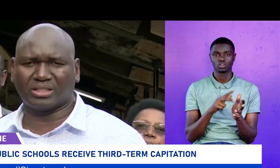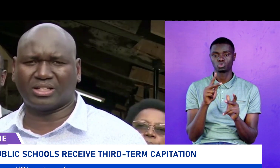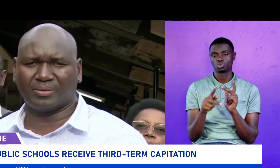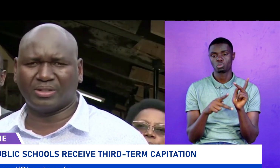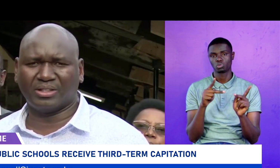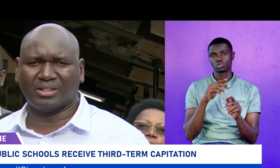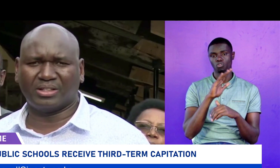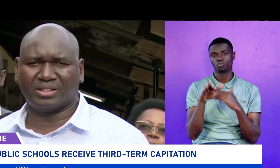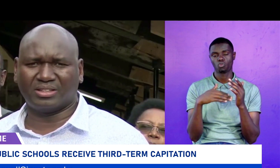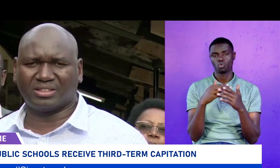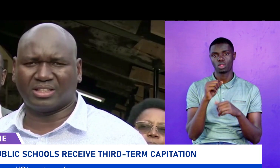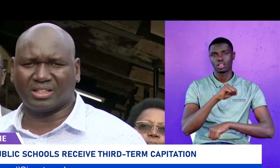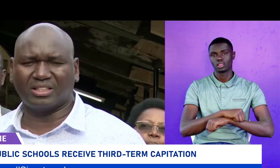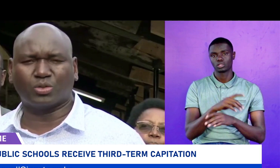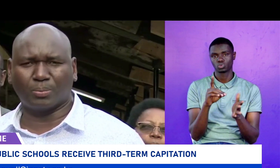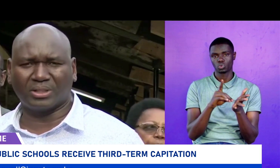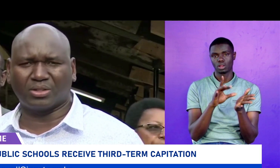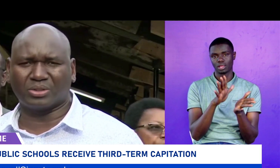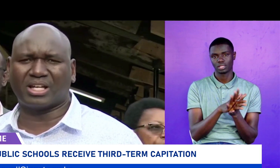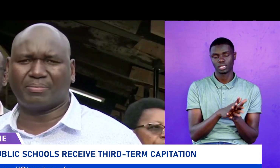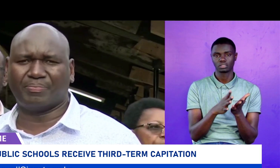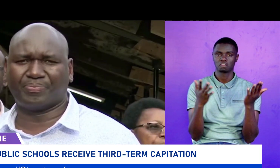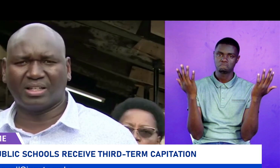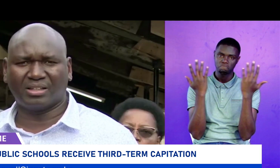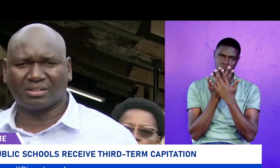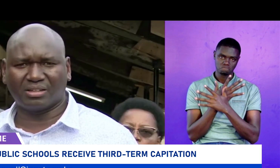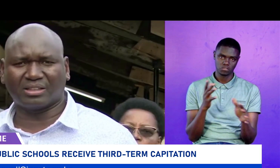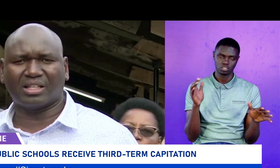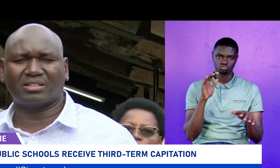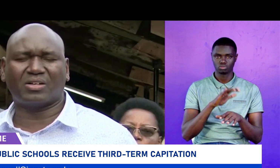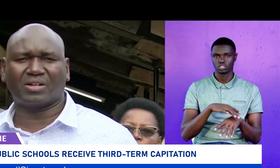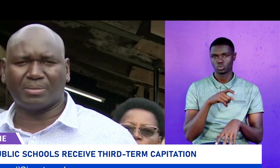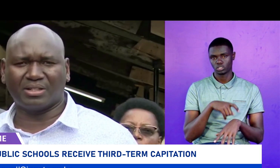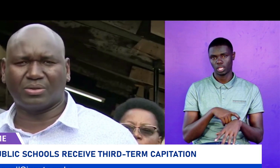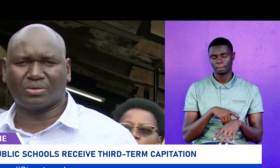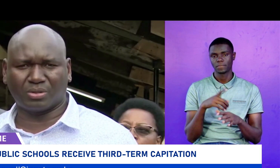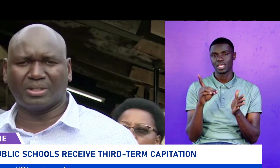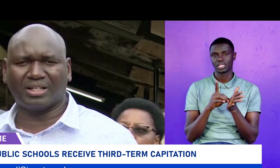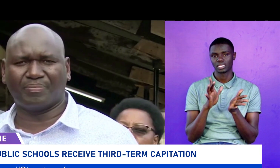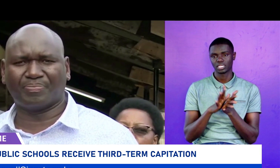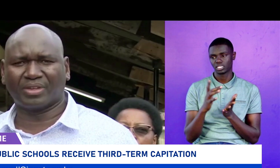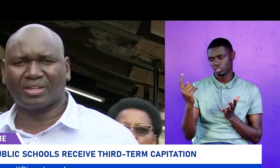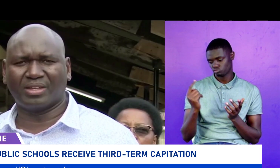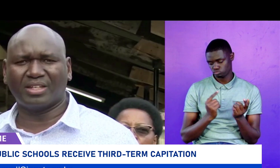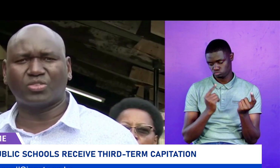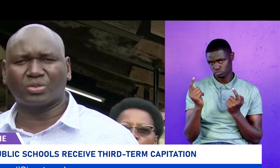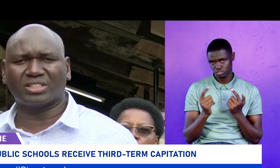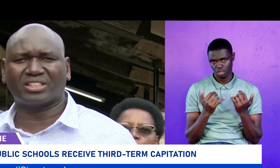data is completed on time. The data that is now coming in or streaming in is consistent with